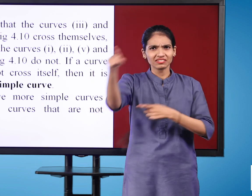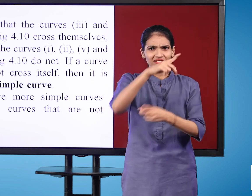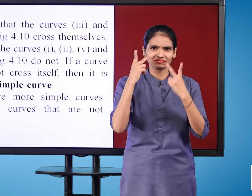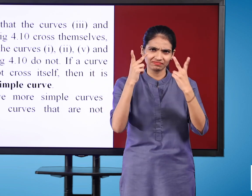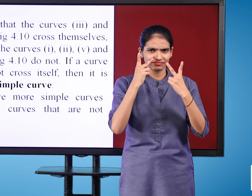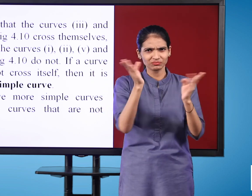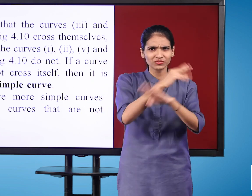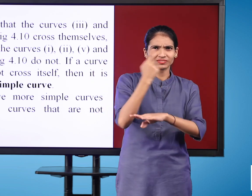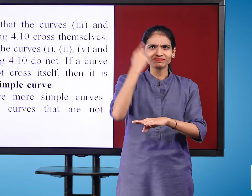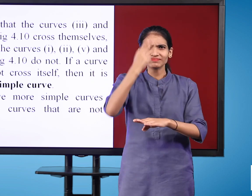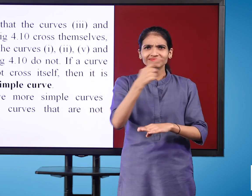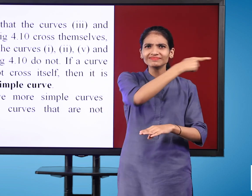Observe that the curves